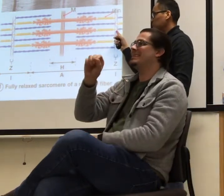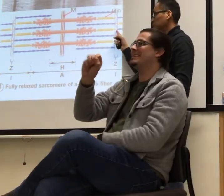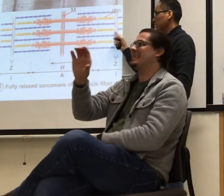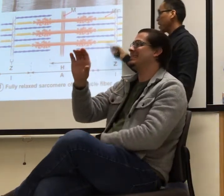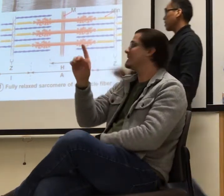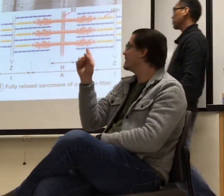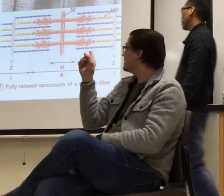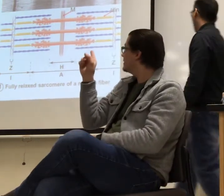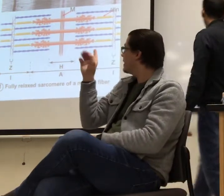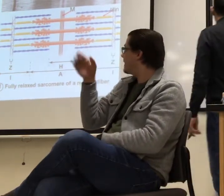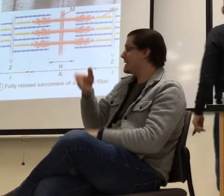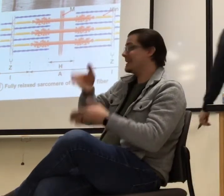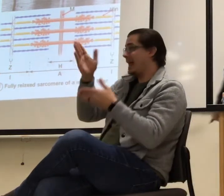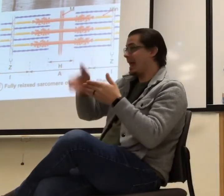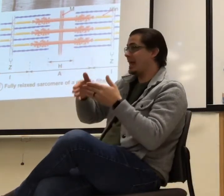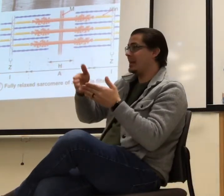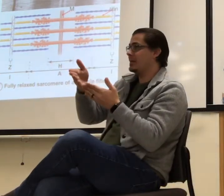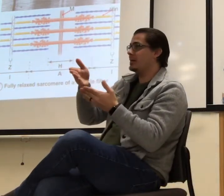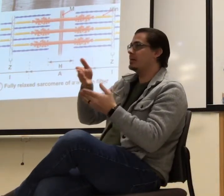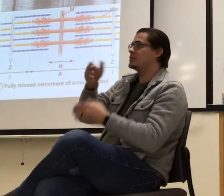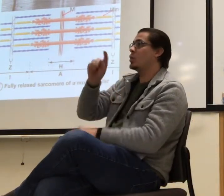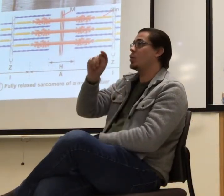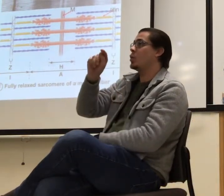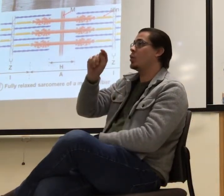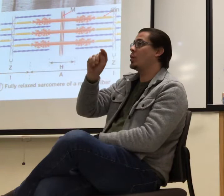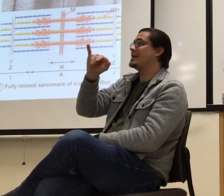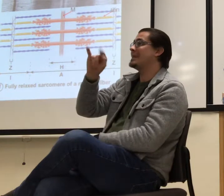The Z disc is the end. So I'll say for titin,